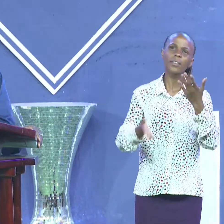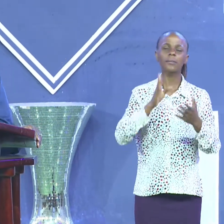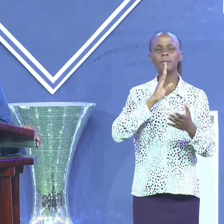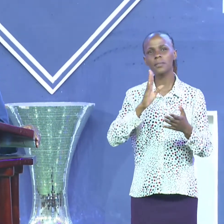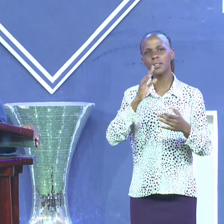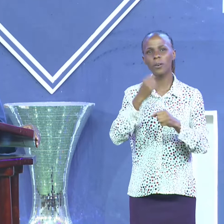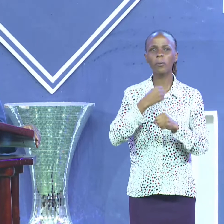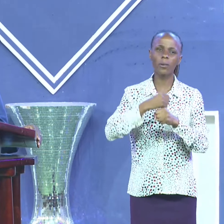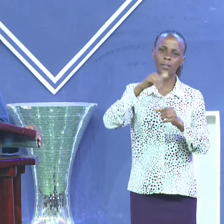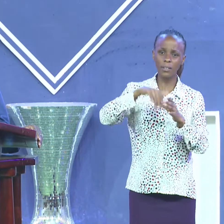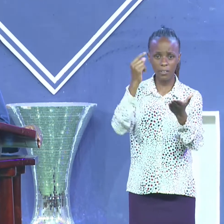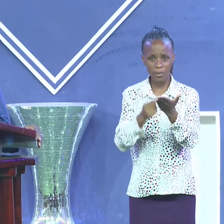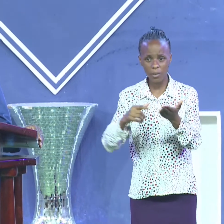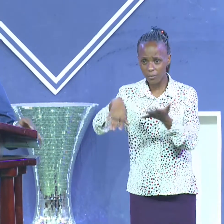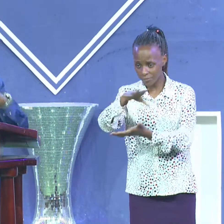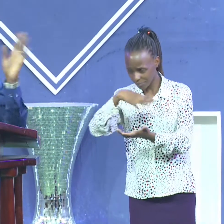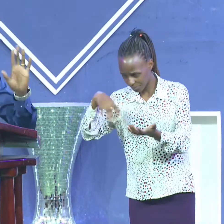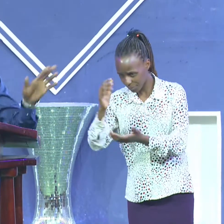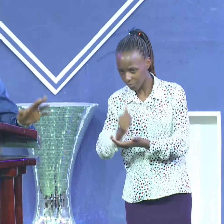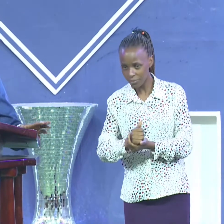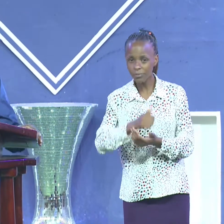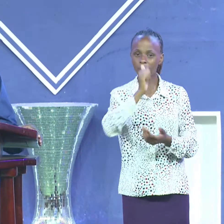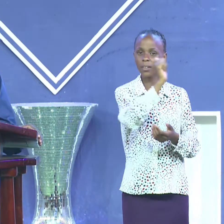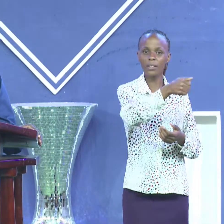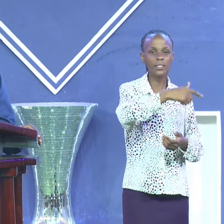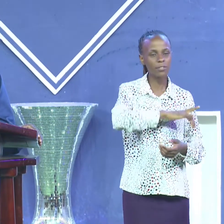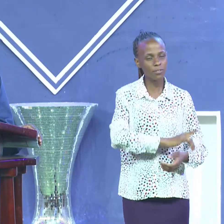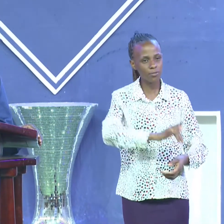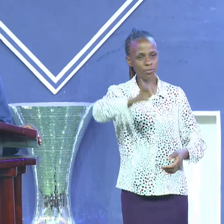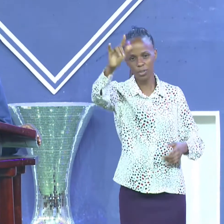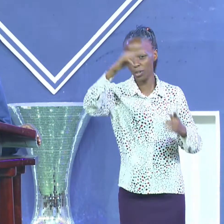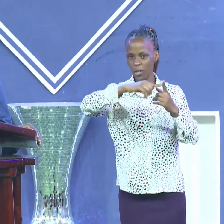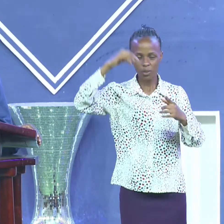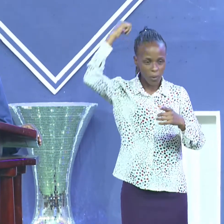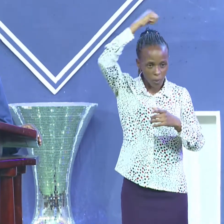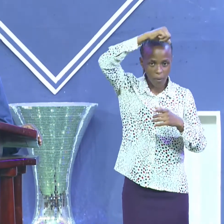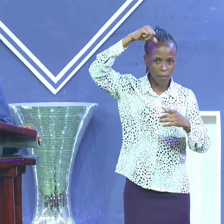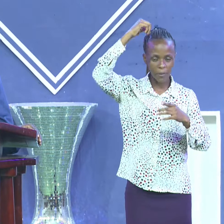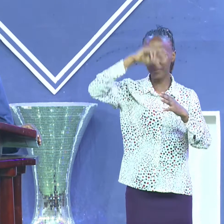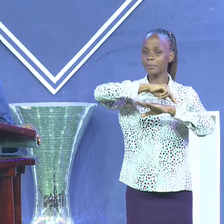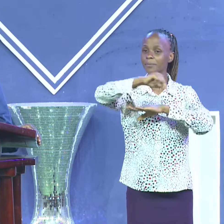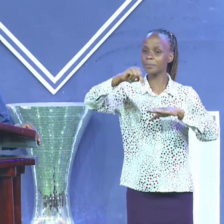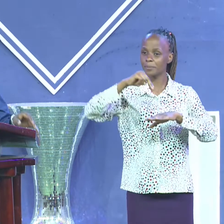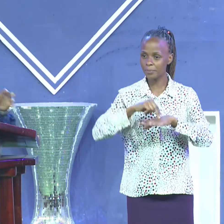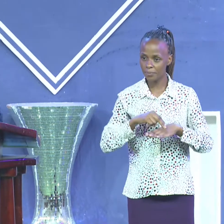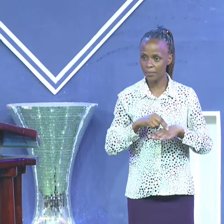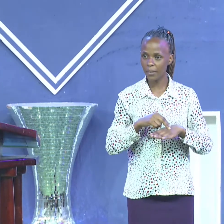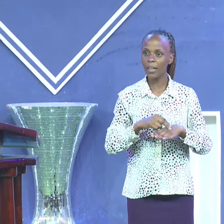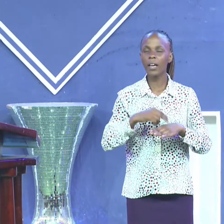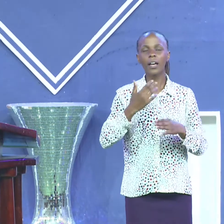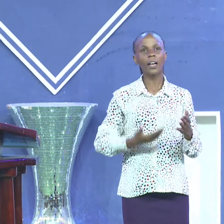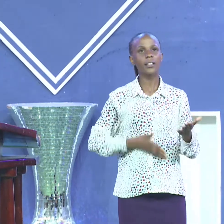preachers. But perhaps she failed to work in Uganda. So she traveled abroad to the Arab nations.